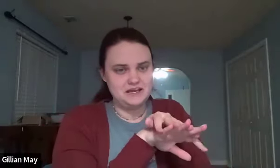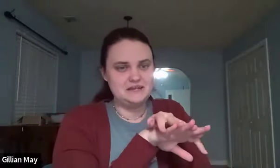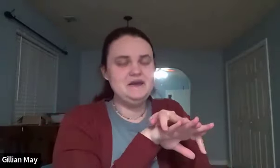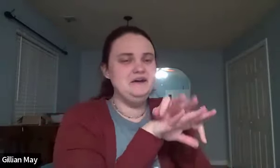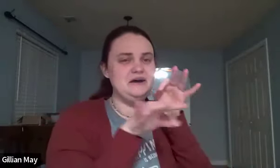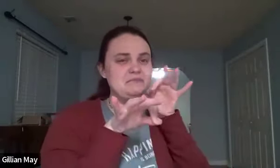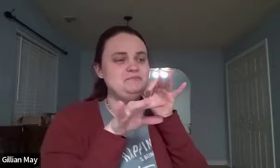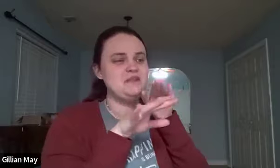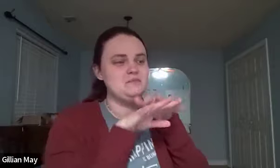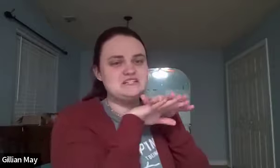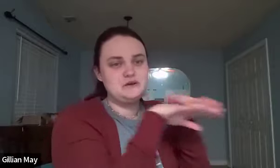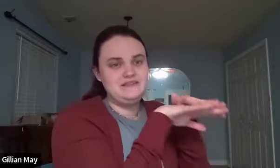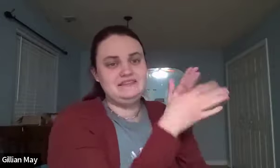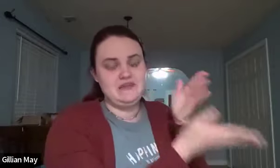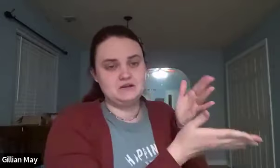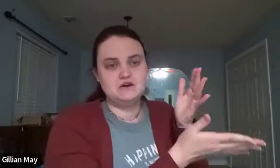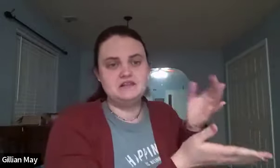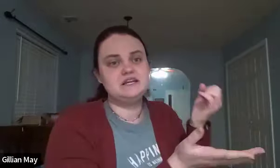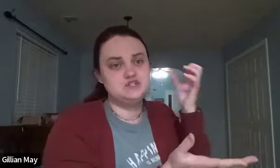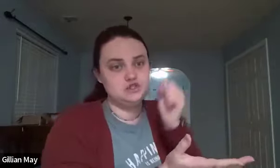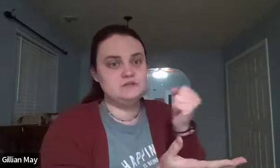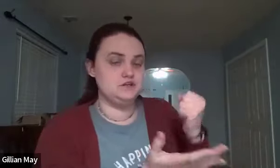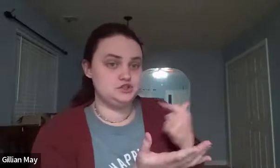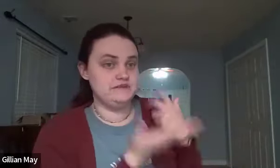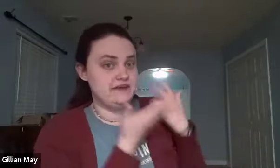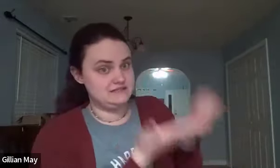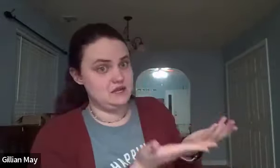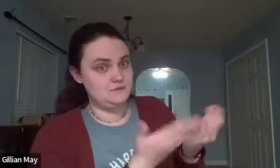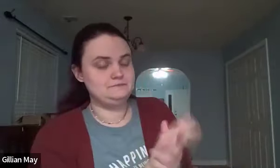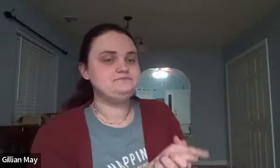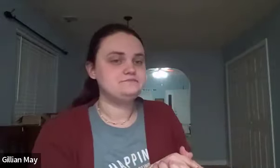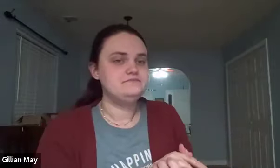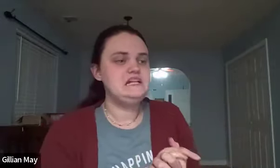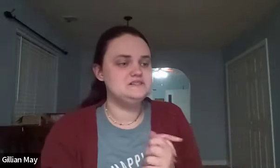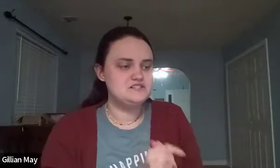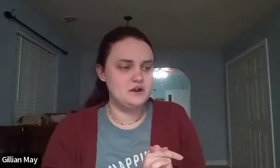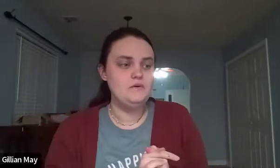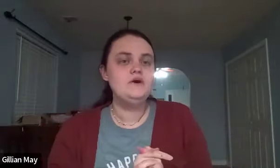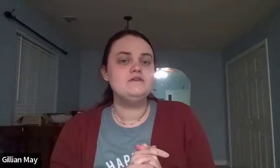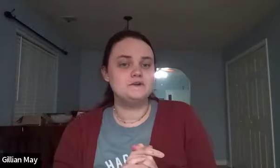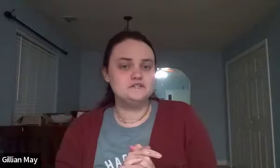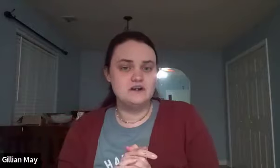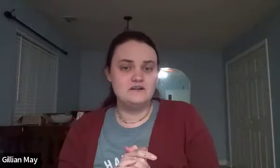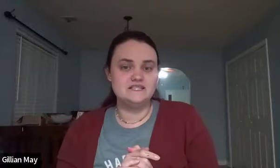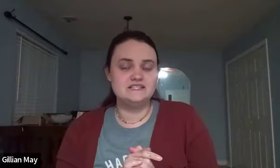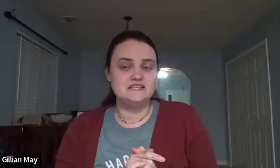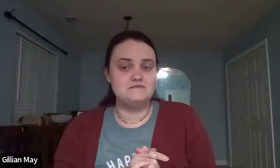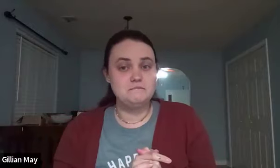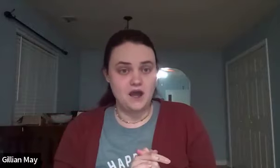it. But it's already like there. It's already like assumed and understood that it's there. So first off is the sign for